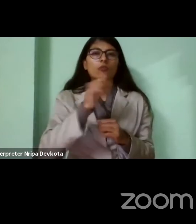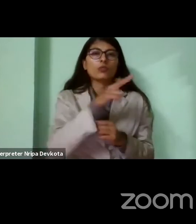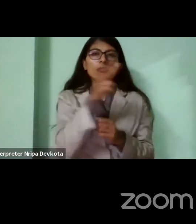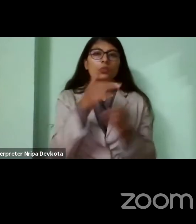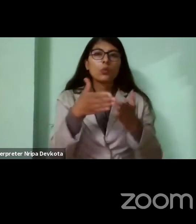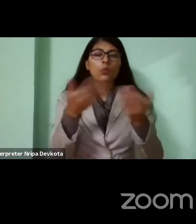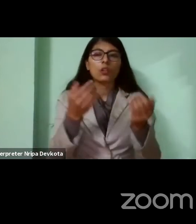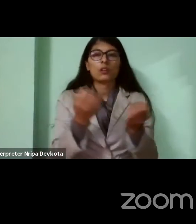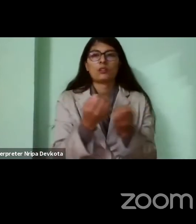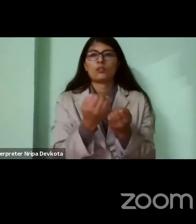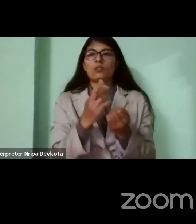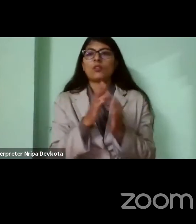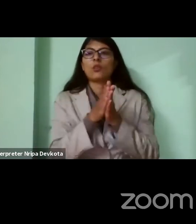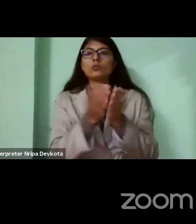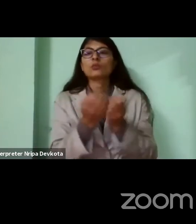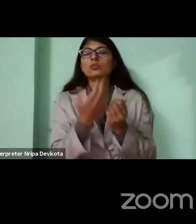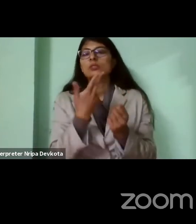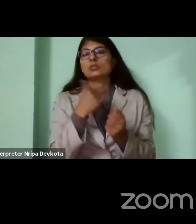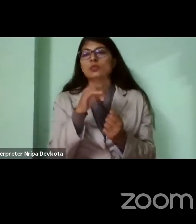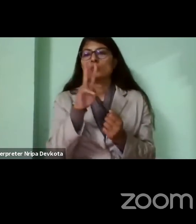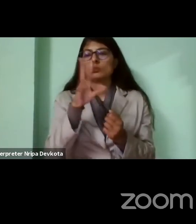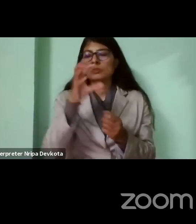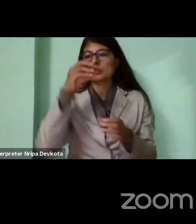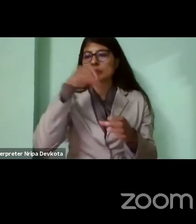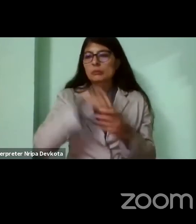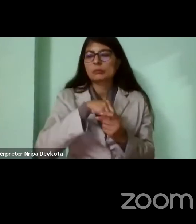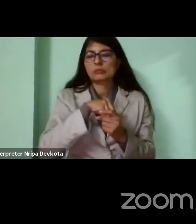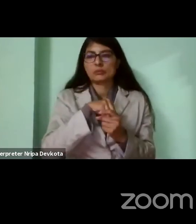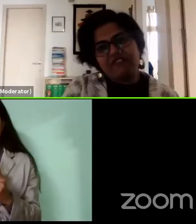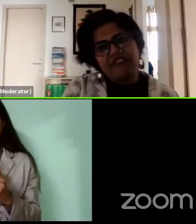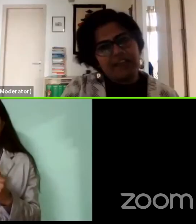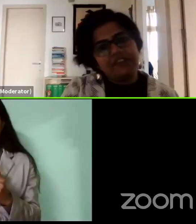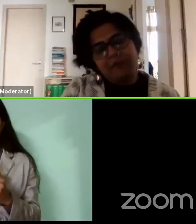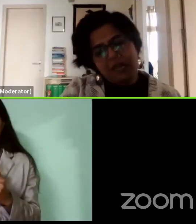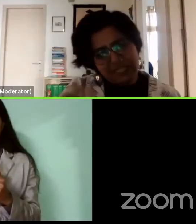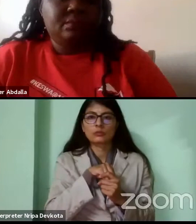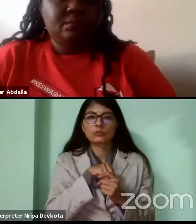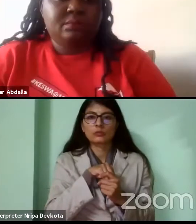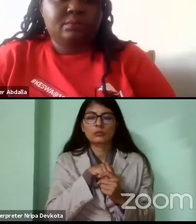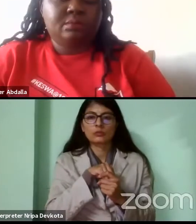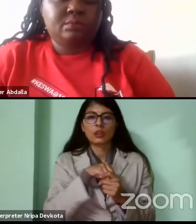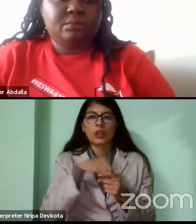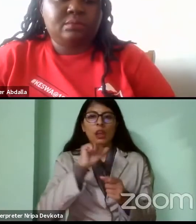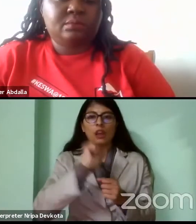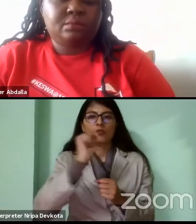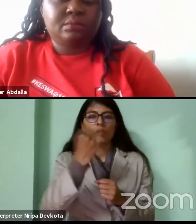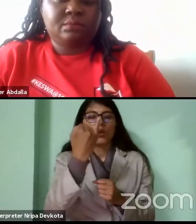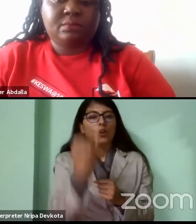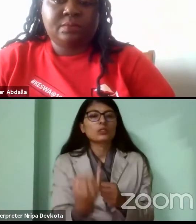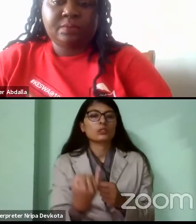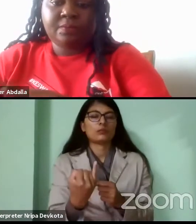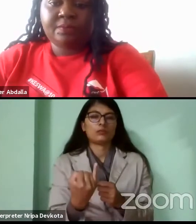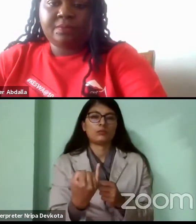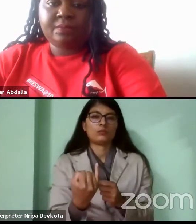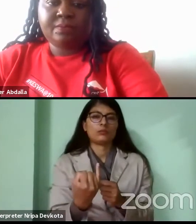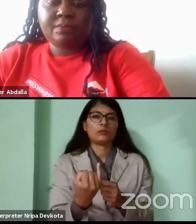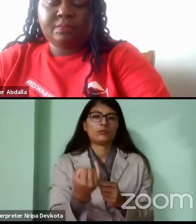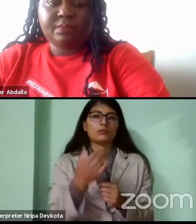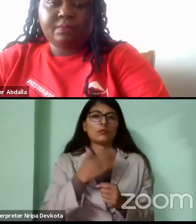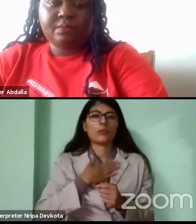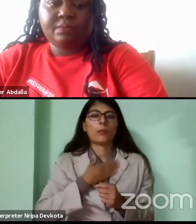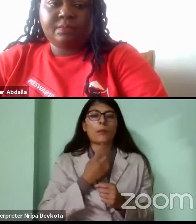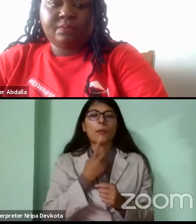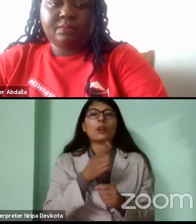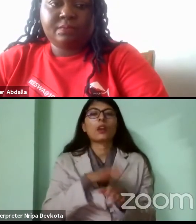could take like 2 minutes for everybody to have their final remarks, and I'll summarize the questions, and we can